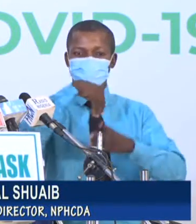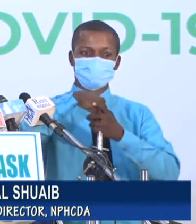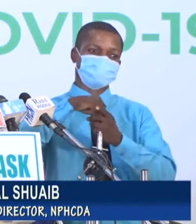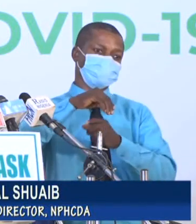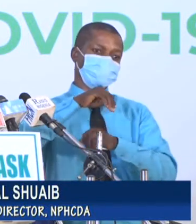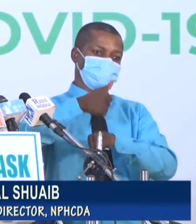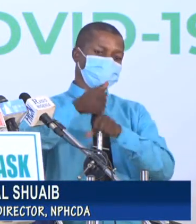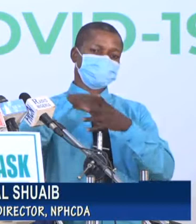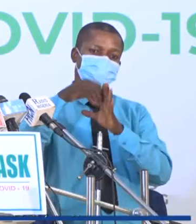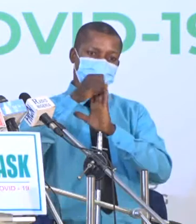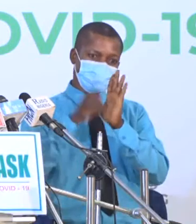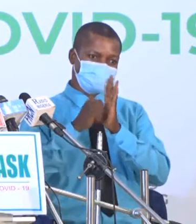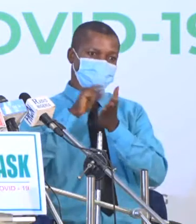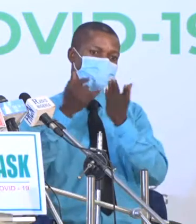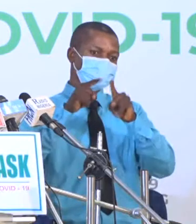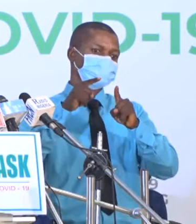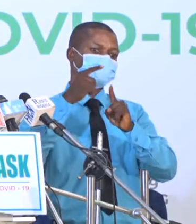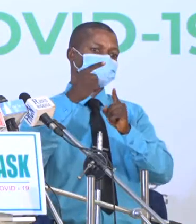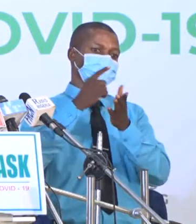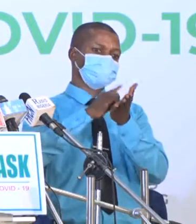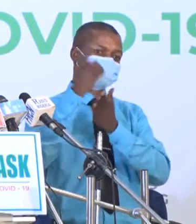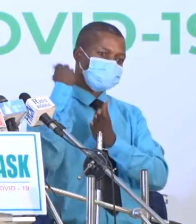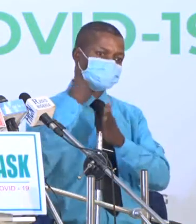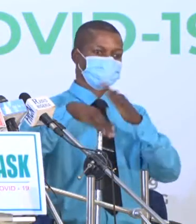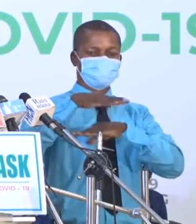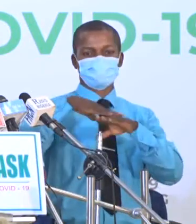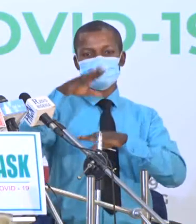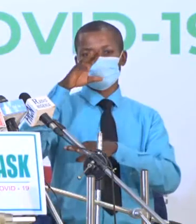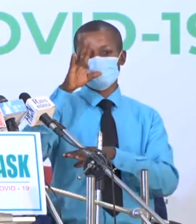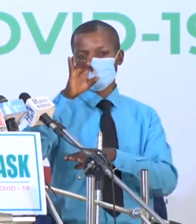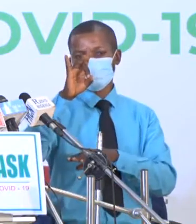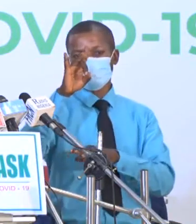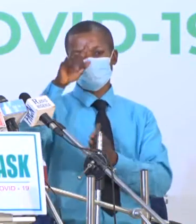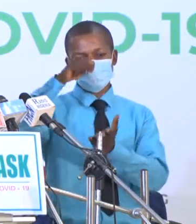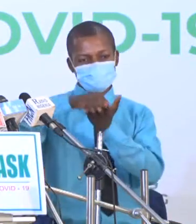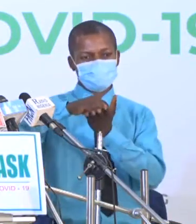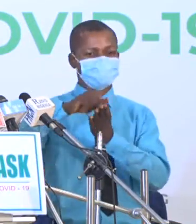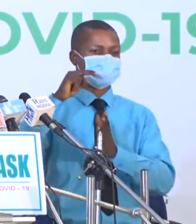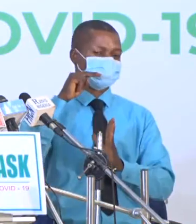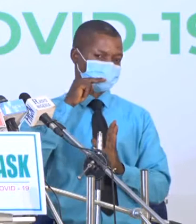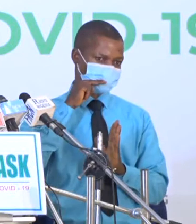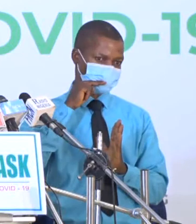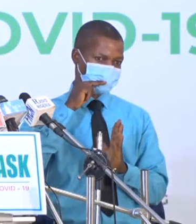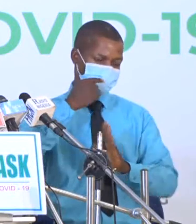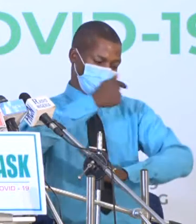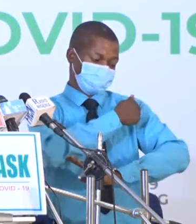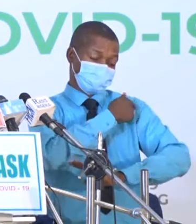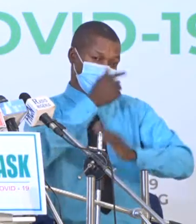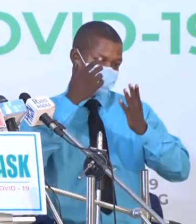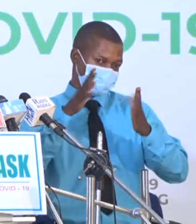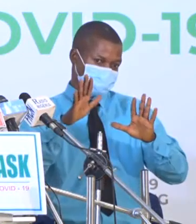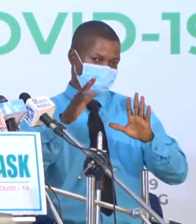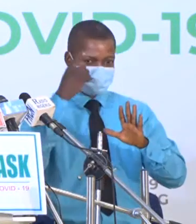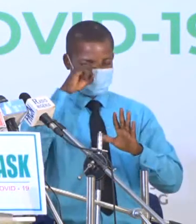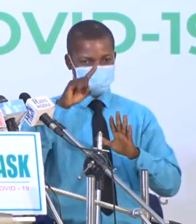occurred last week, over 8,000 Nigerians have been administered the vaccine thus far. We have